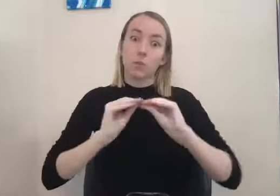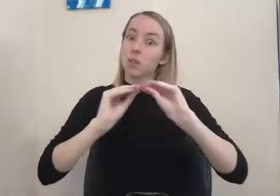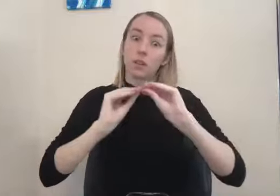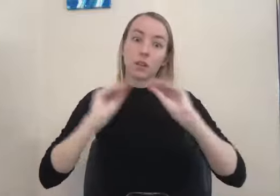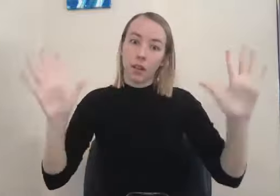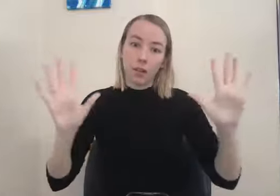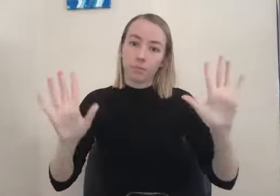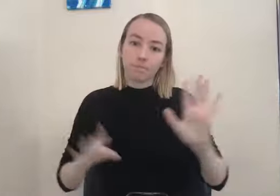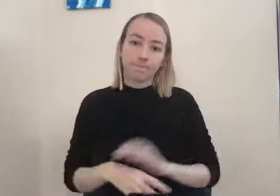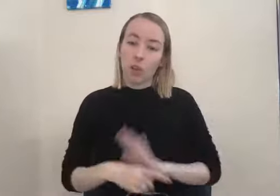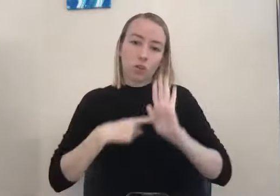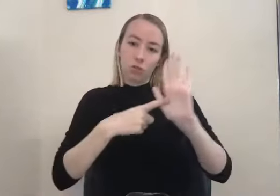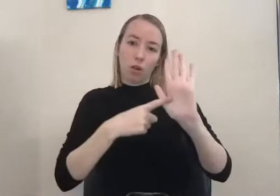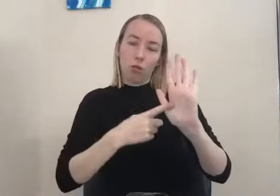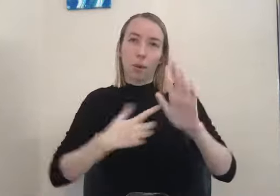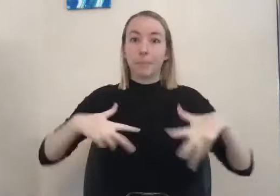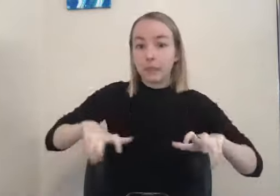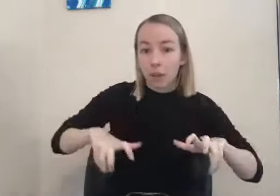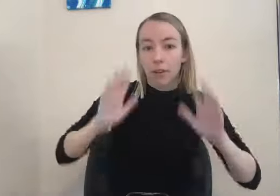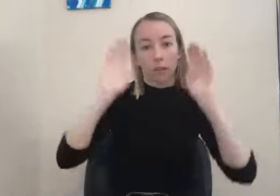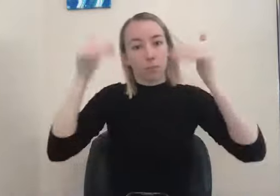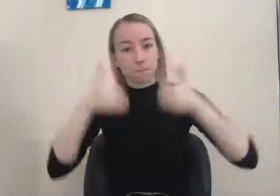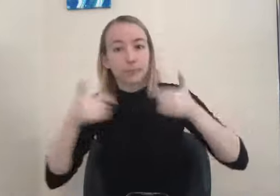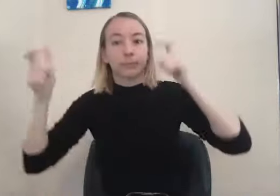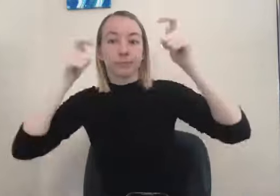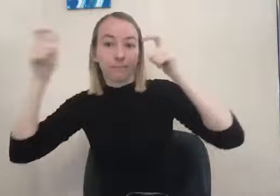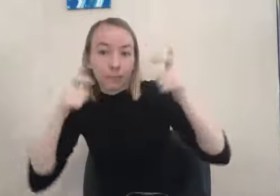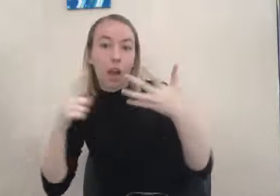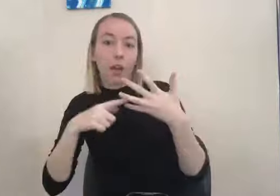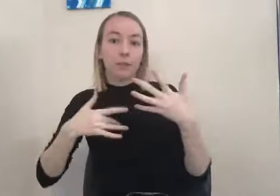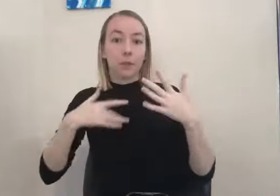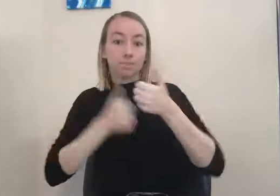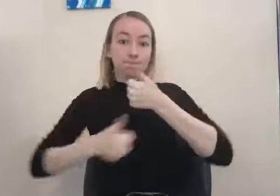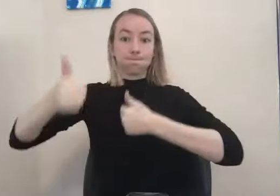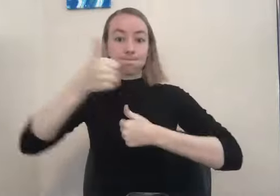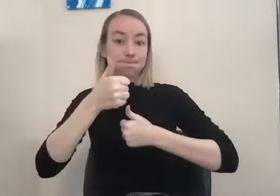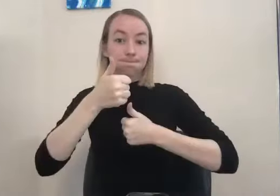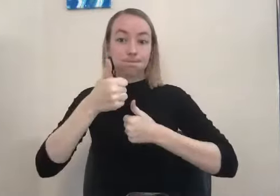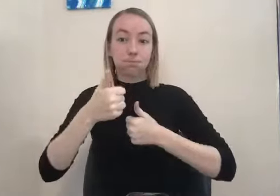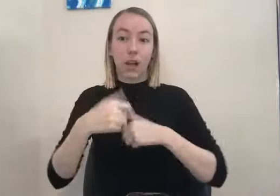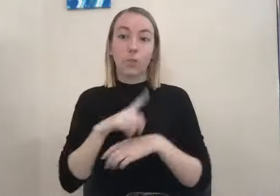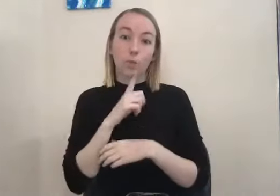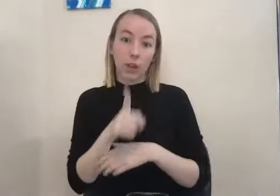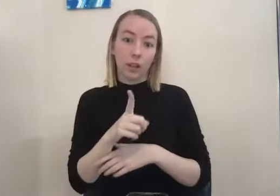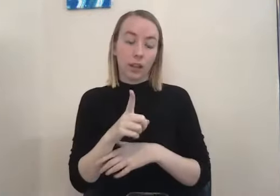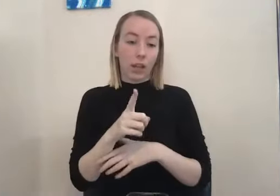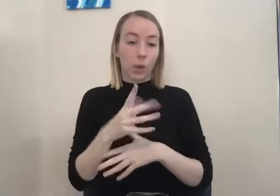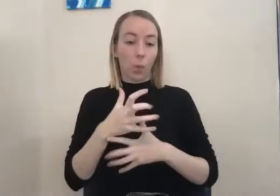in fears. I had thousands of pages of fears, you know, I was driven in fear. I looked at my sex conduct and the harms I